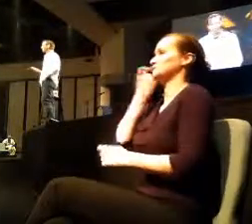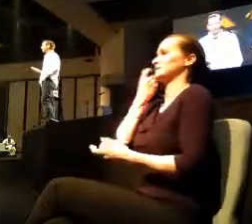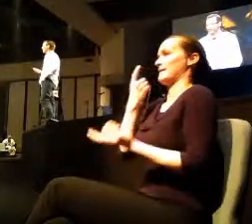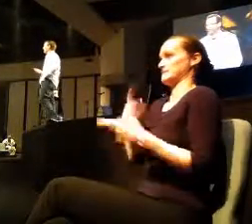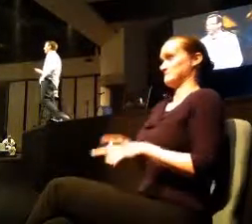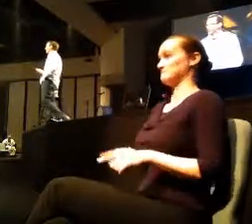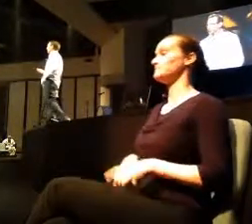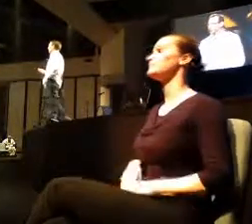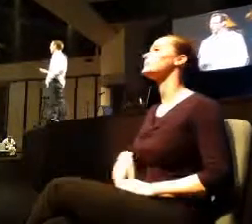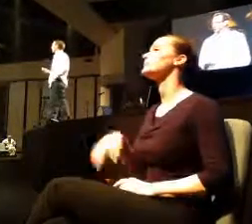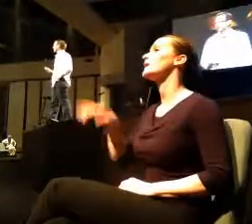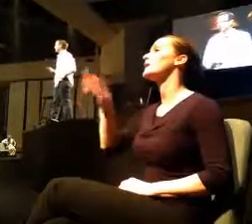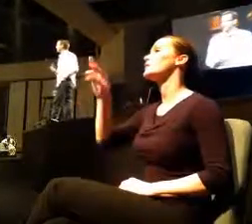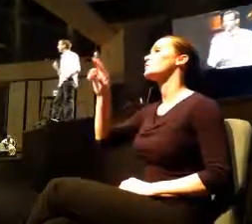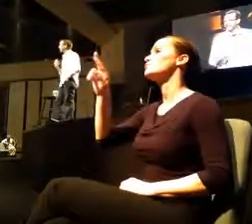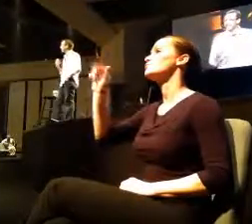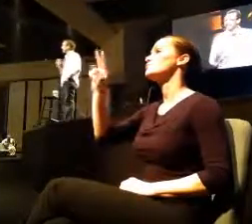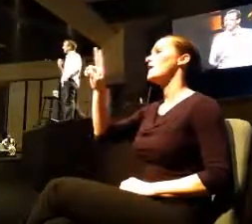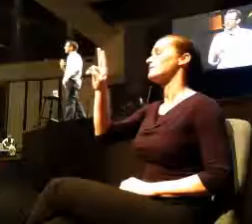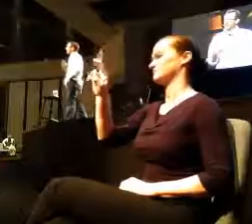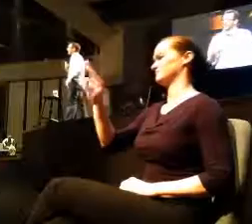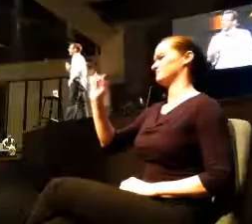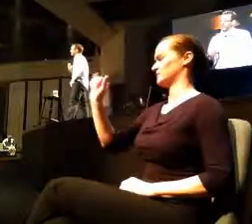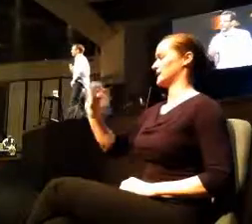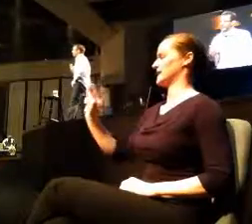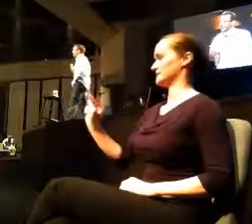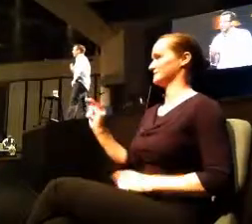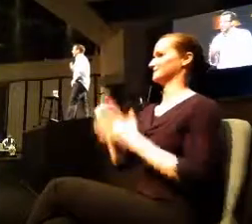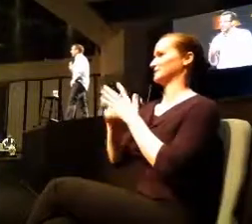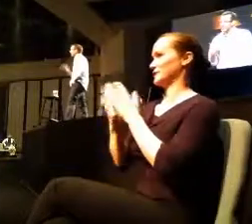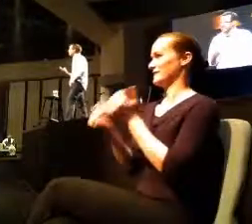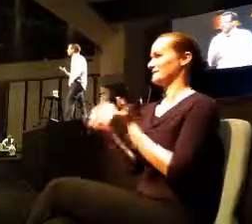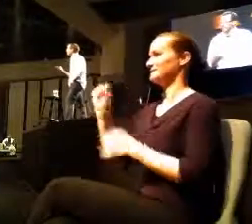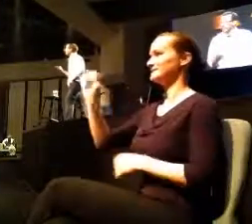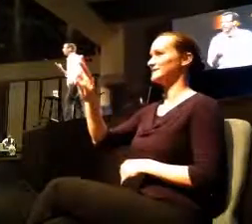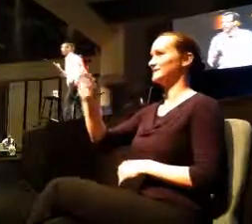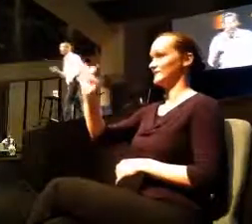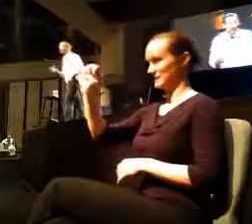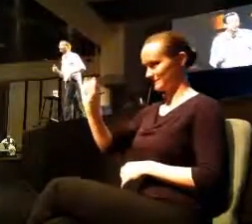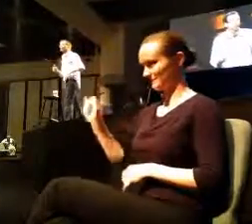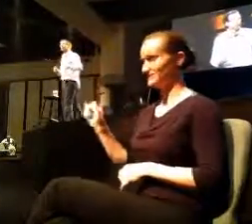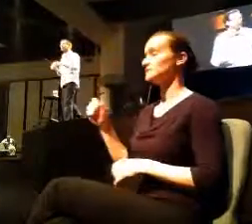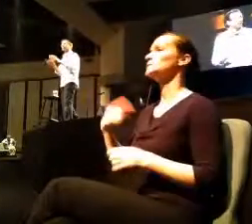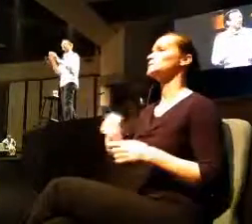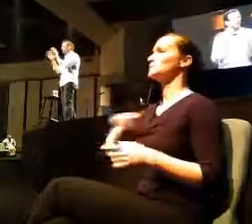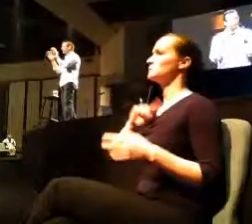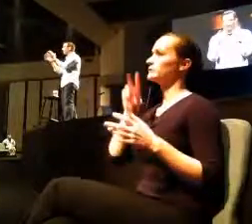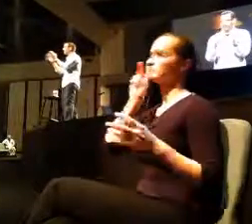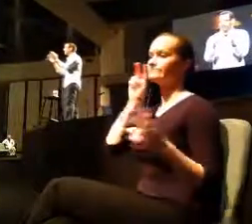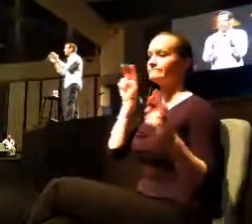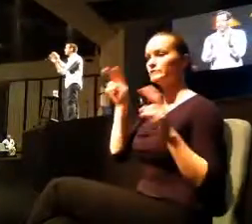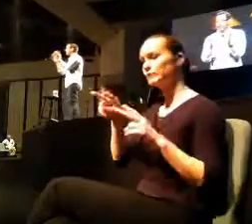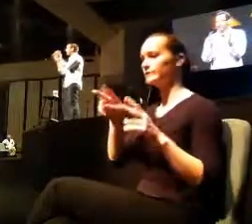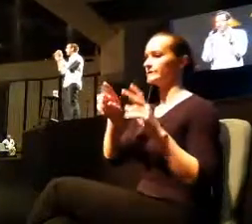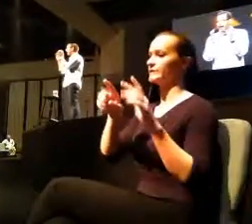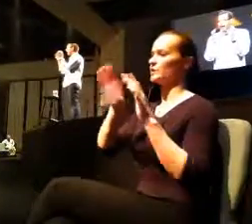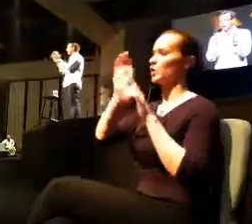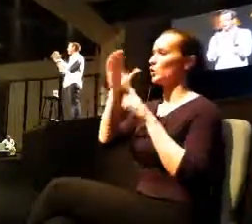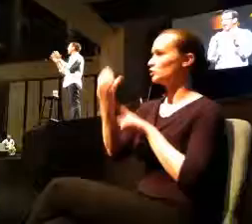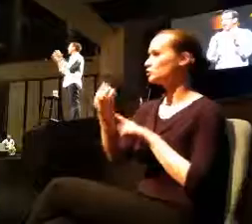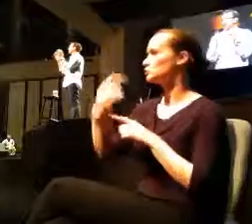Ryan started off this series and kind of gave us this deep look at the culture that we live in. We live in